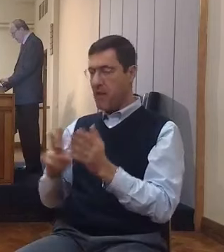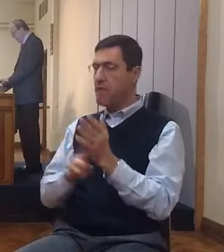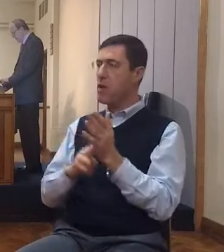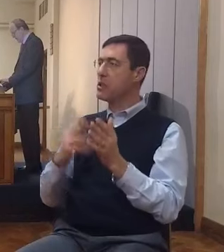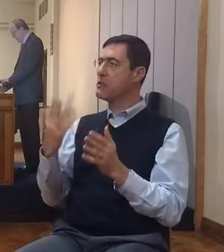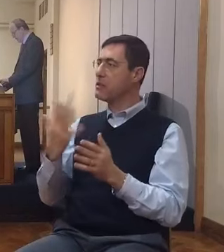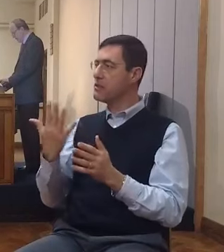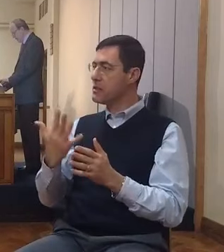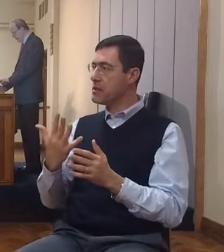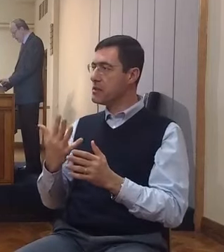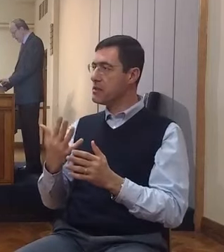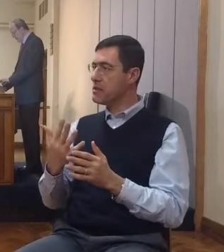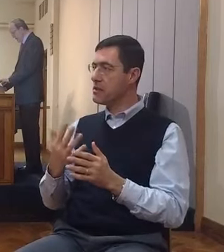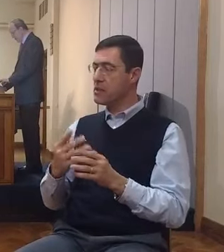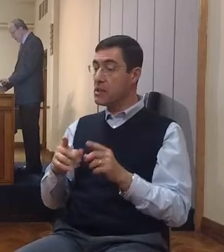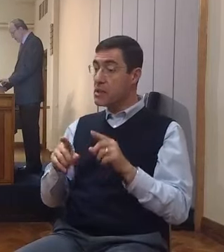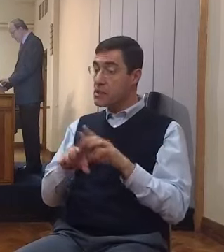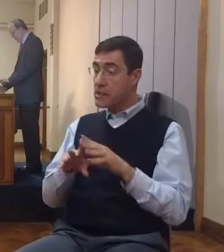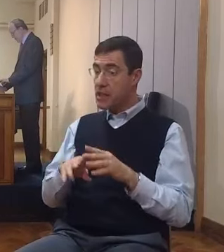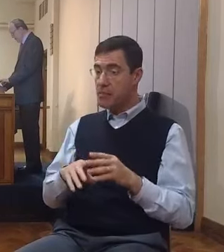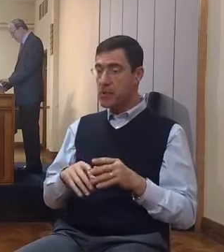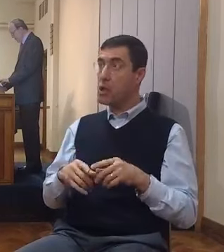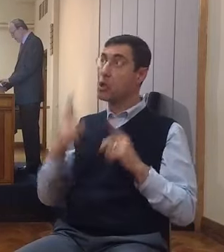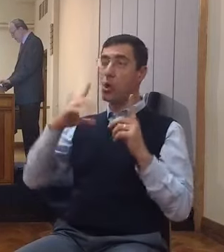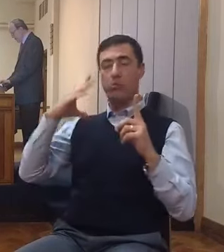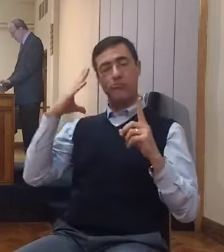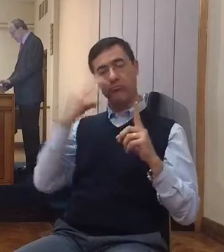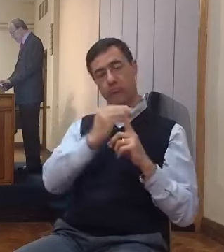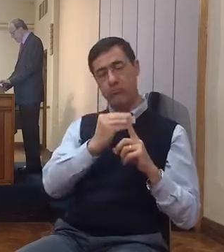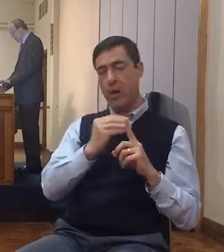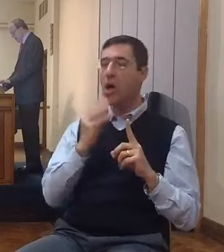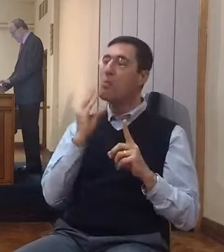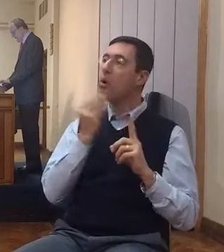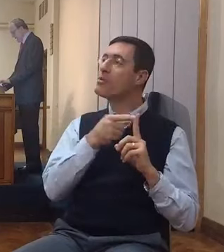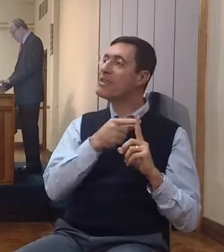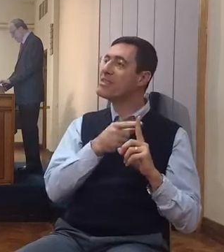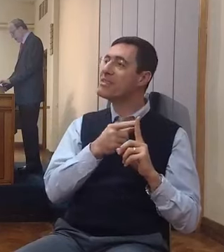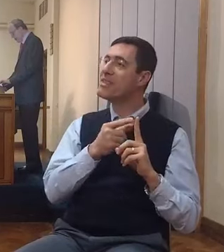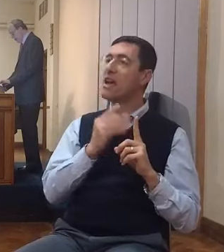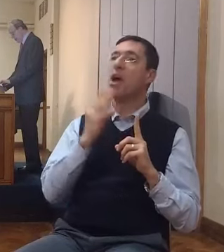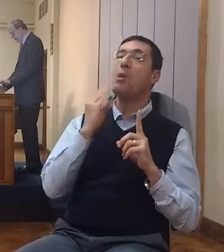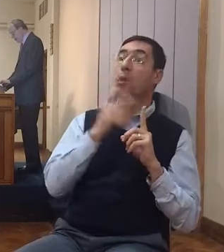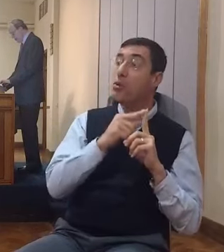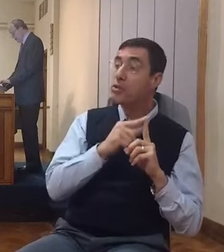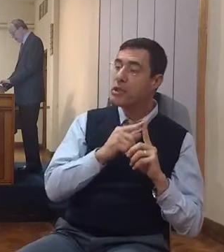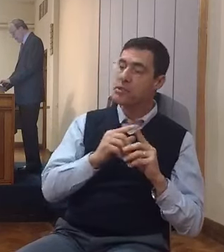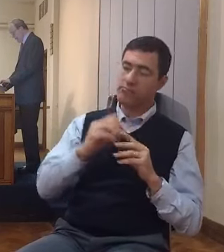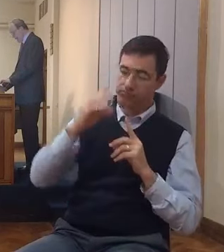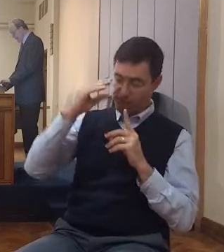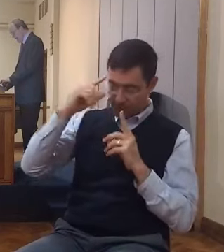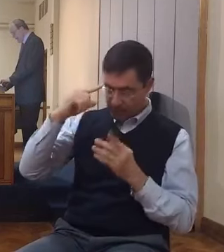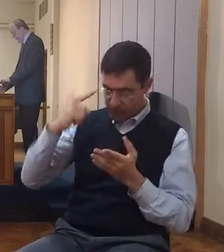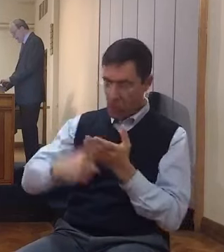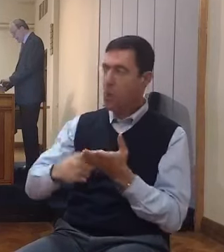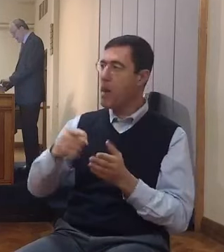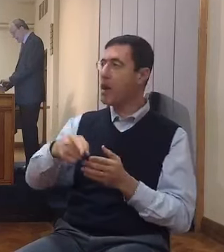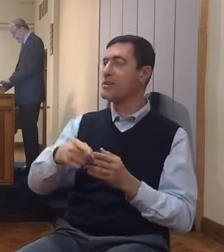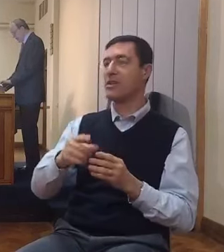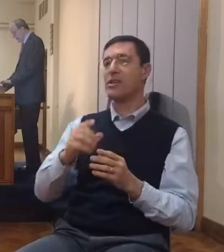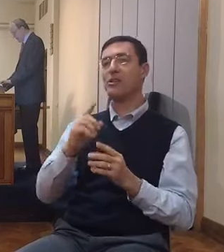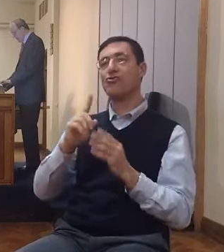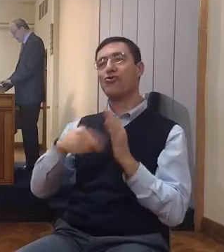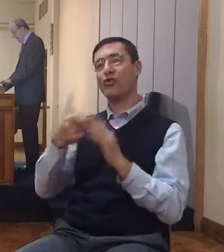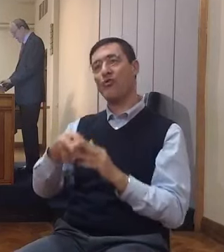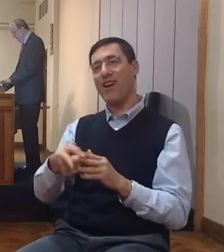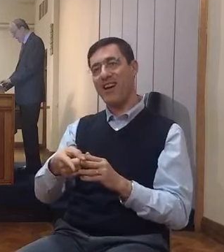commanded Moses his servant, so did Moses command Joshua, and so did Joshua. He